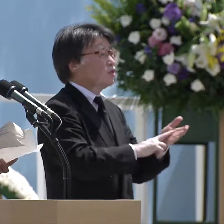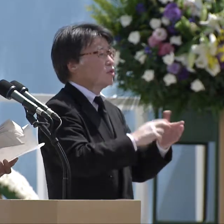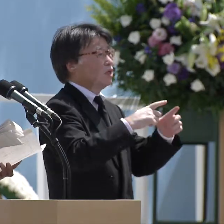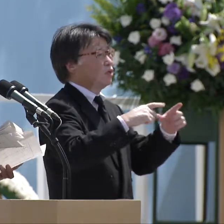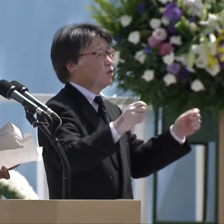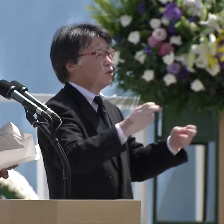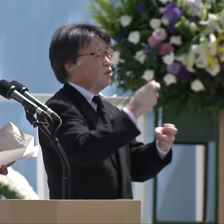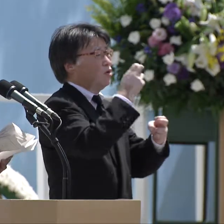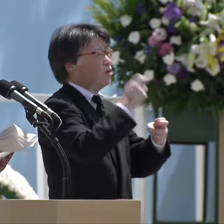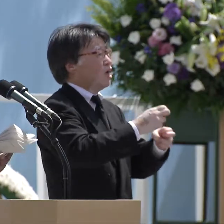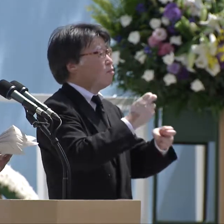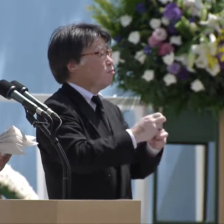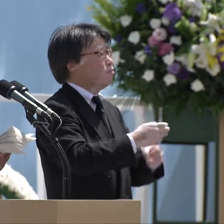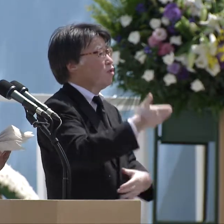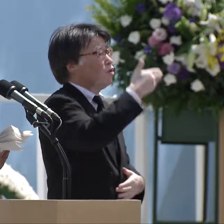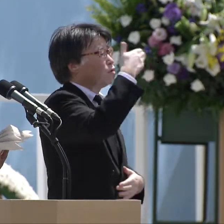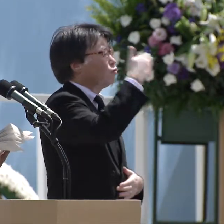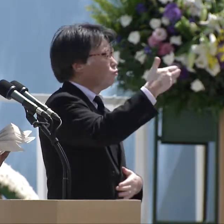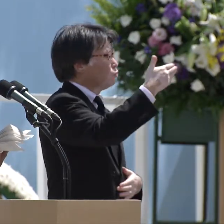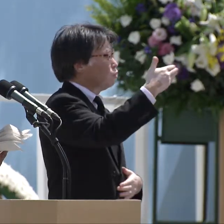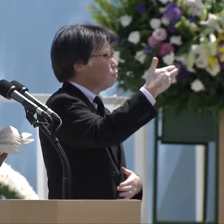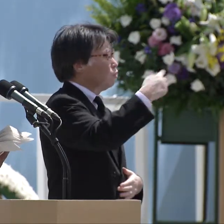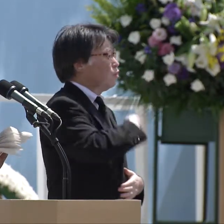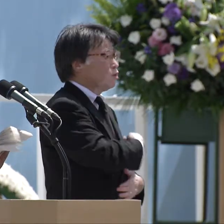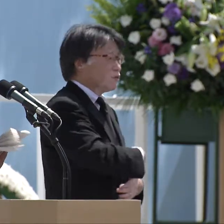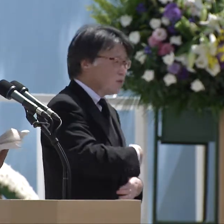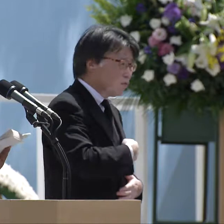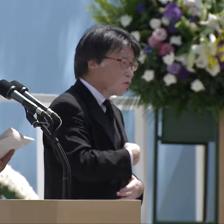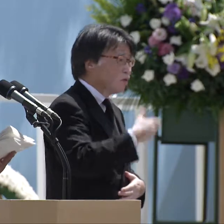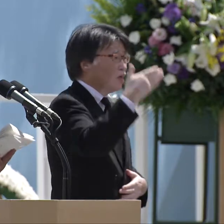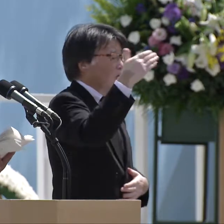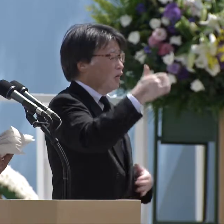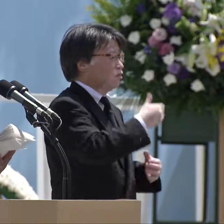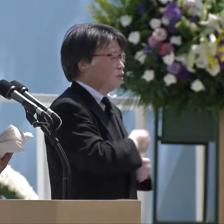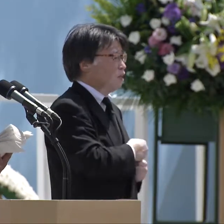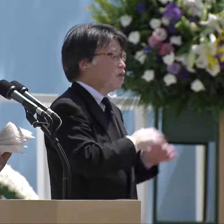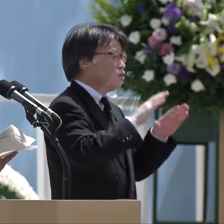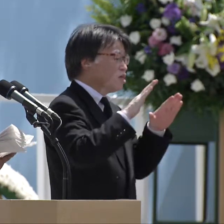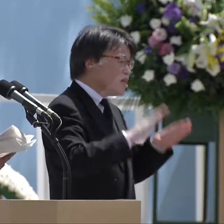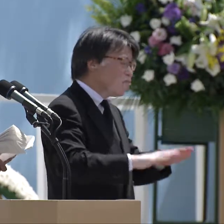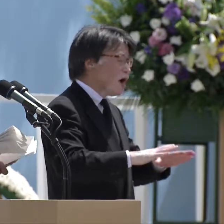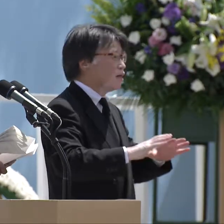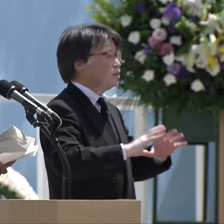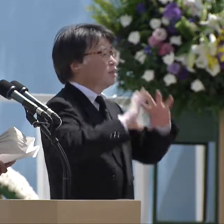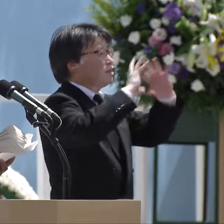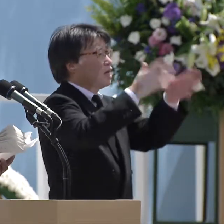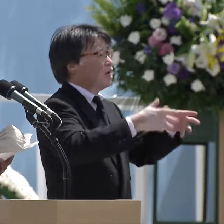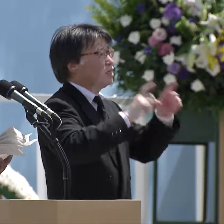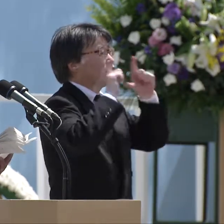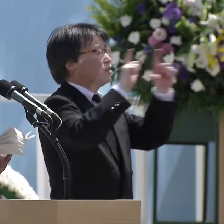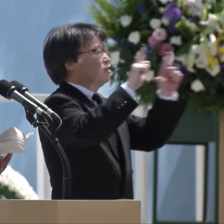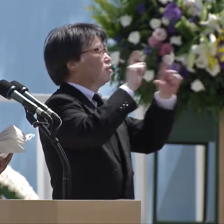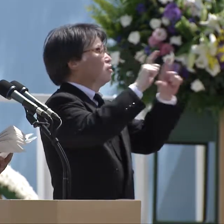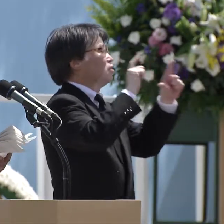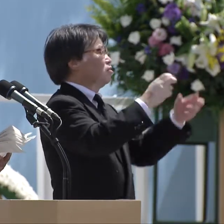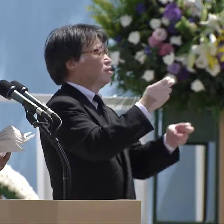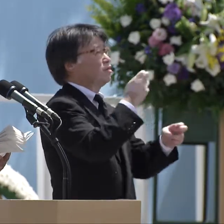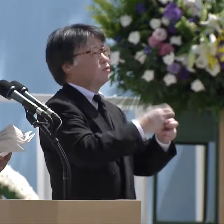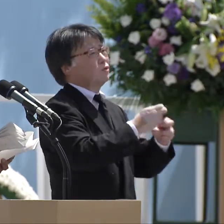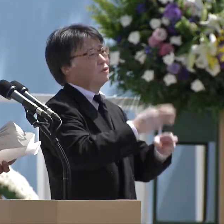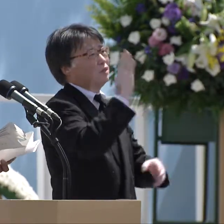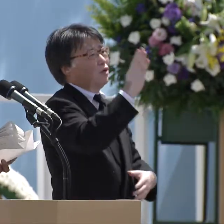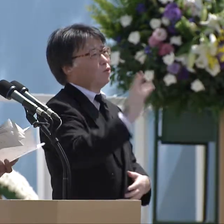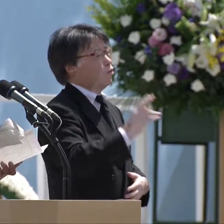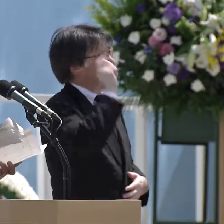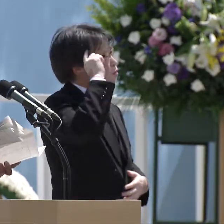Article 9 of the Constitution of Japan, which determined that Japan would not have military forces for the purpose of resolving conflicts,